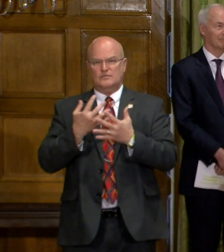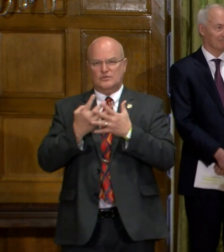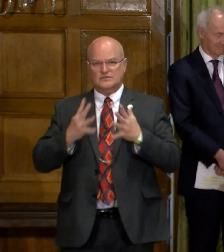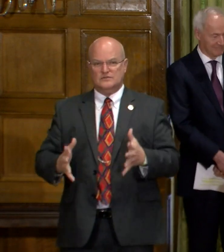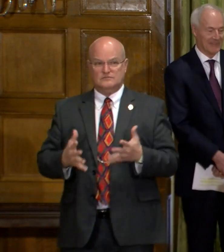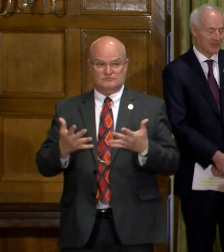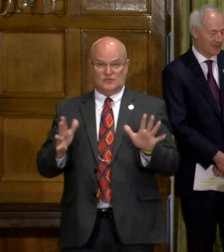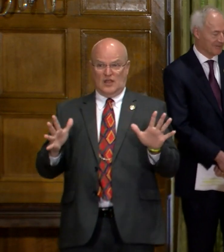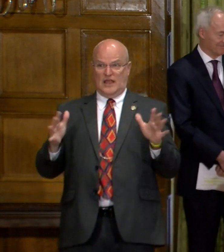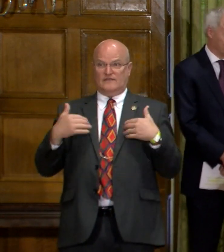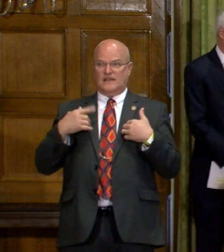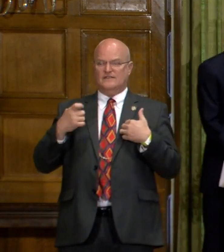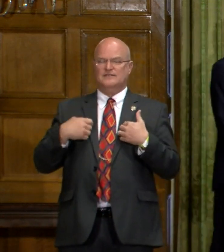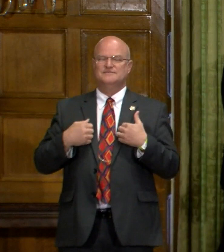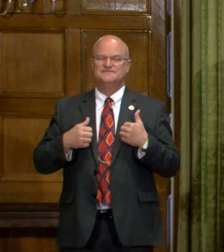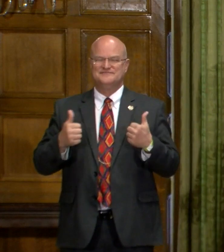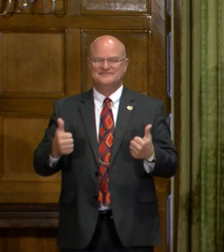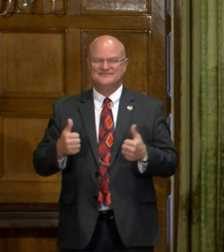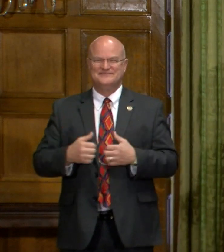That's all I have, Governor. That's good.